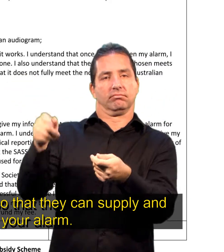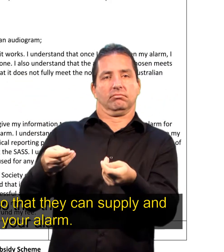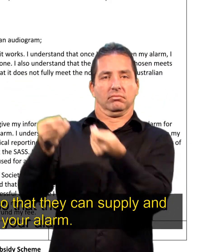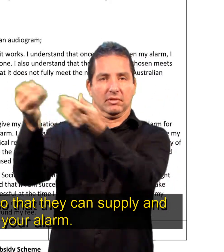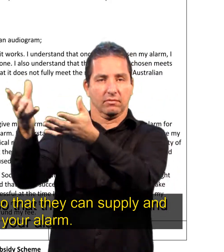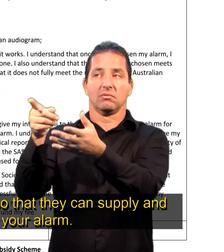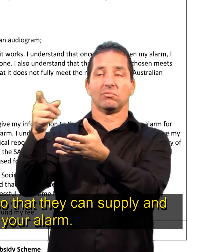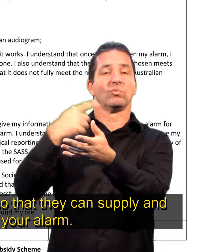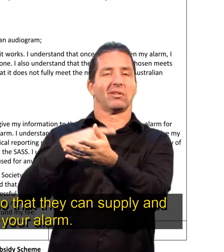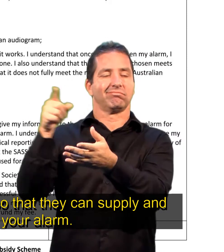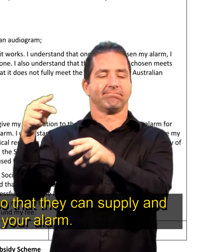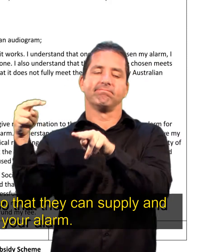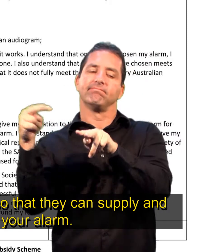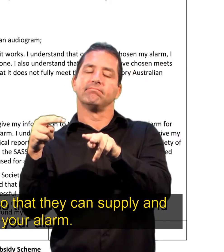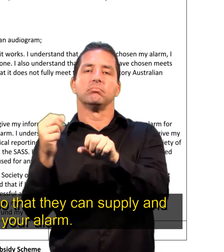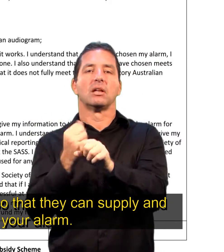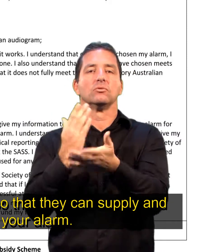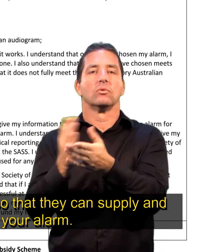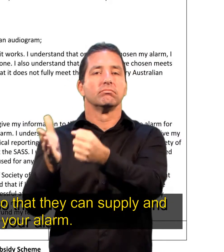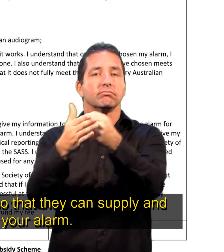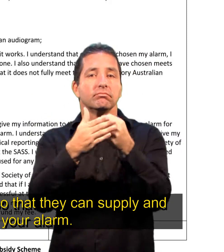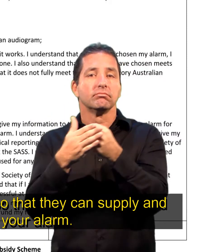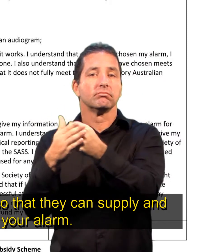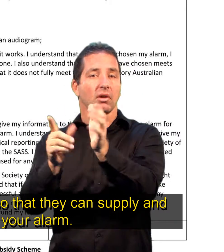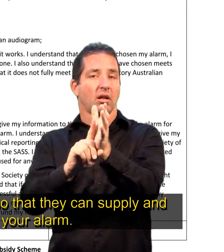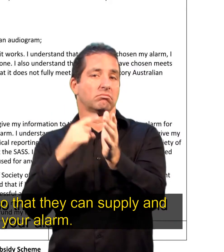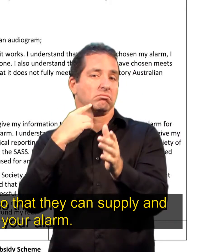can supply and maintain your alarm.